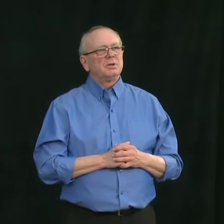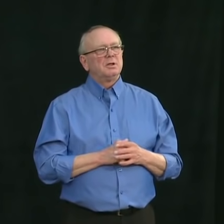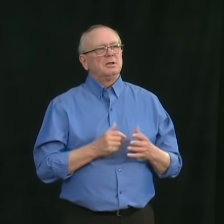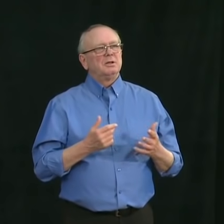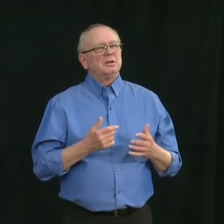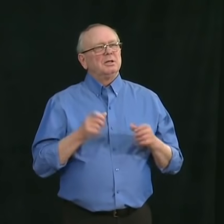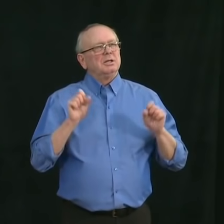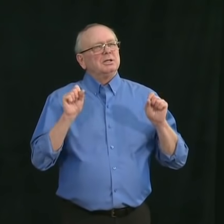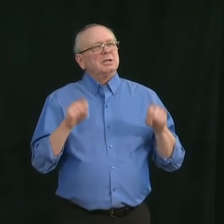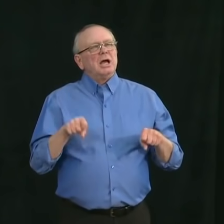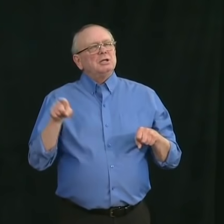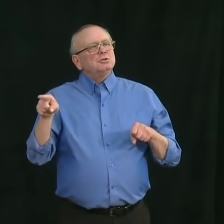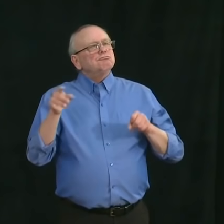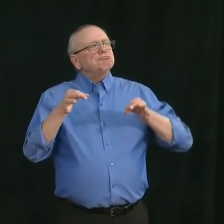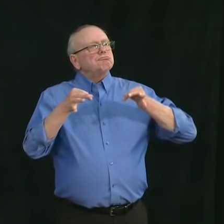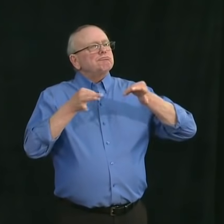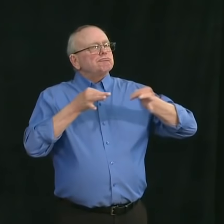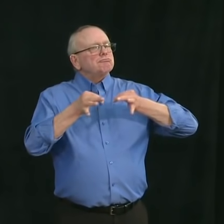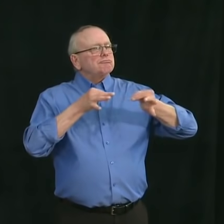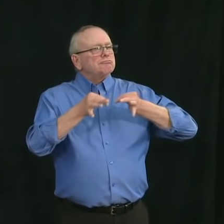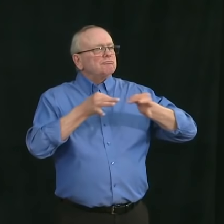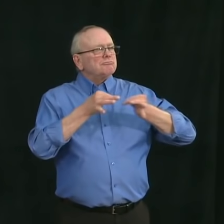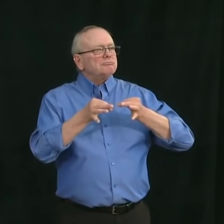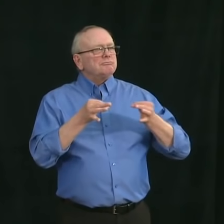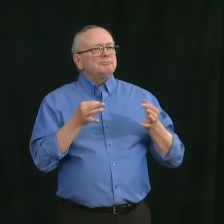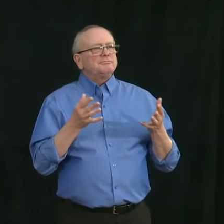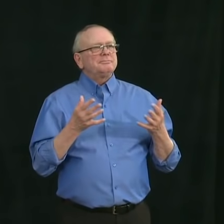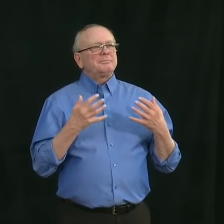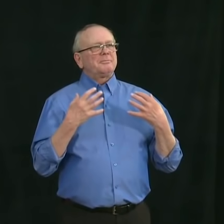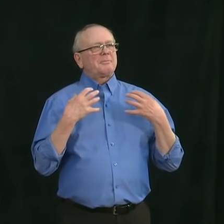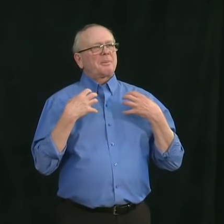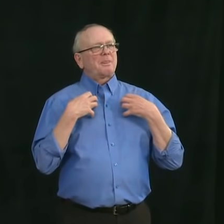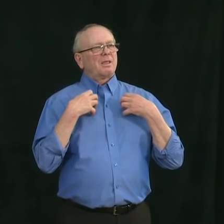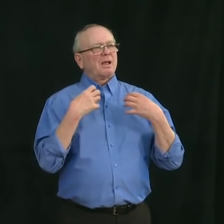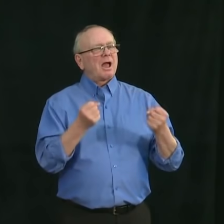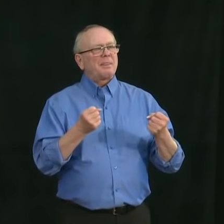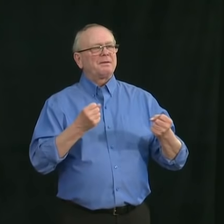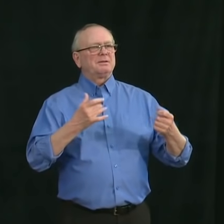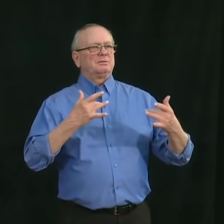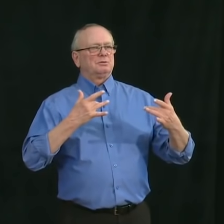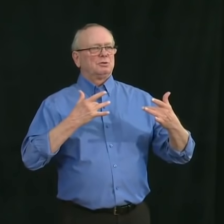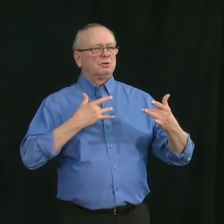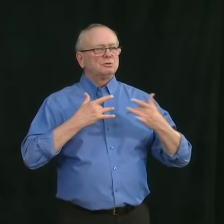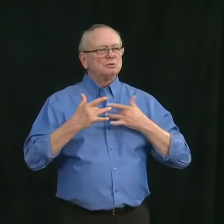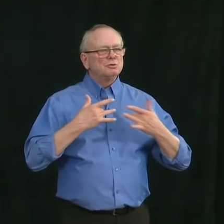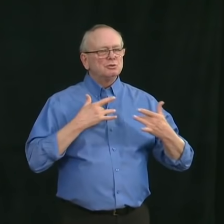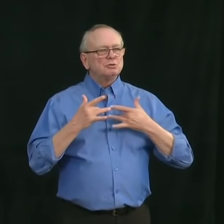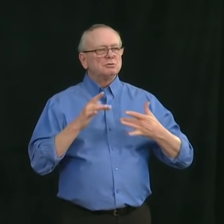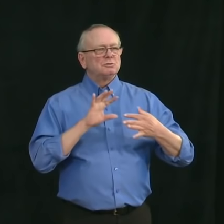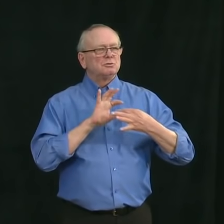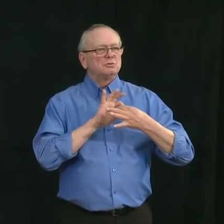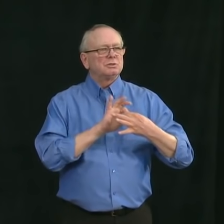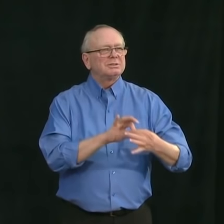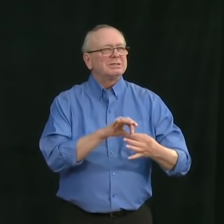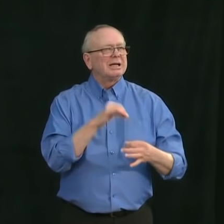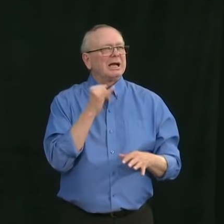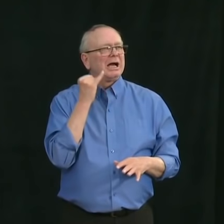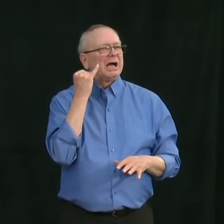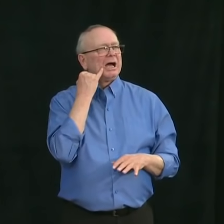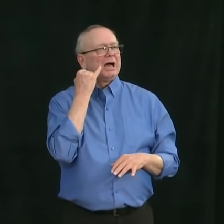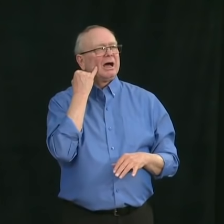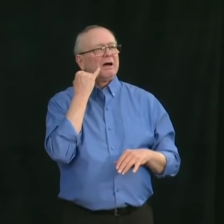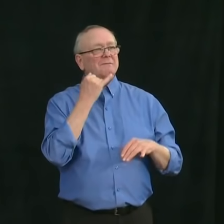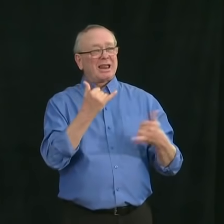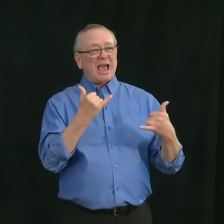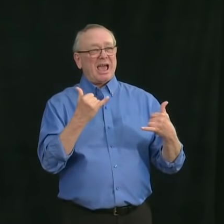health concerns you have during mass evacuations happening in a pandemic, as we're now seeing in